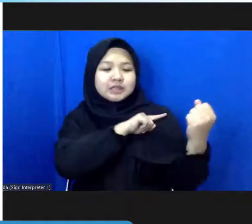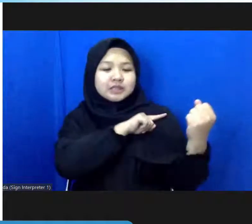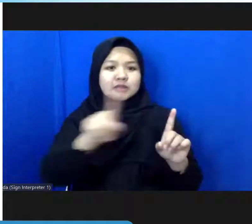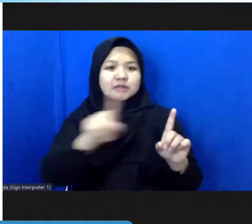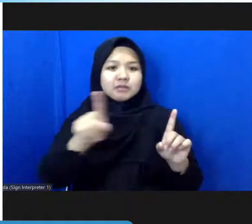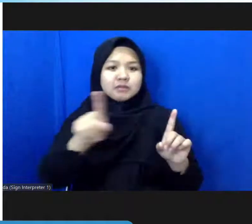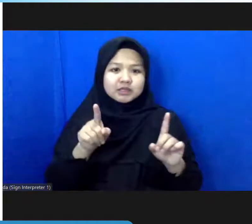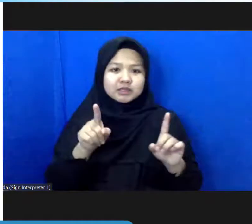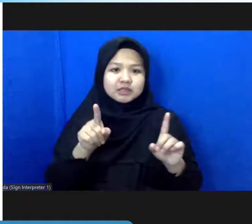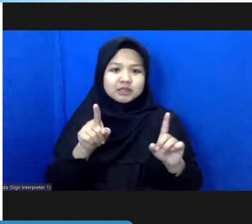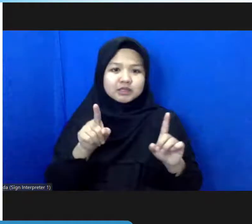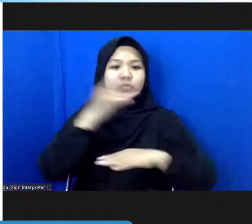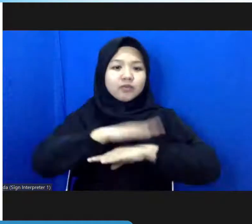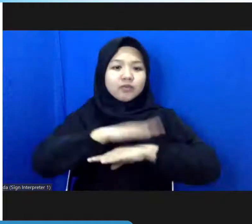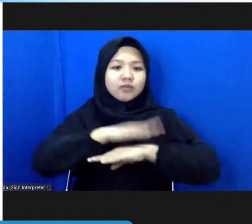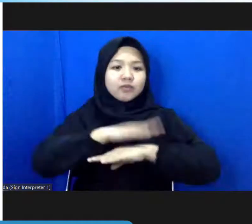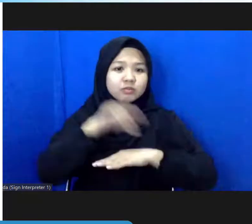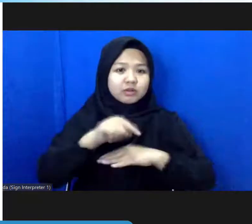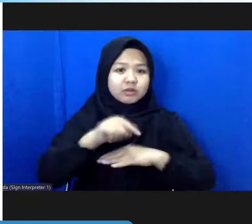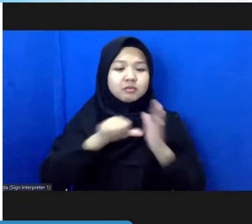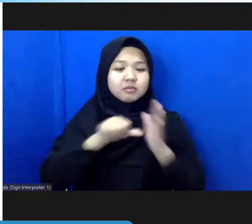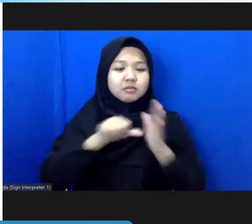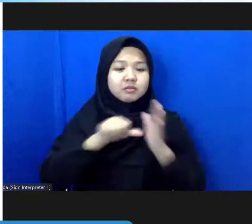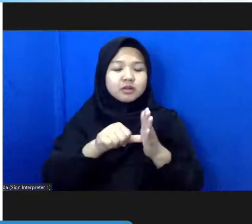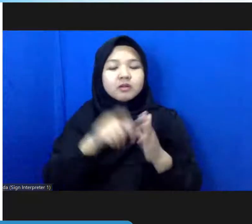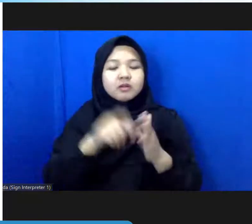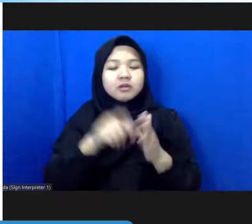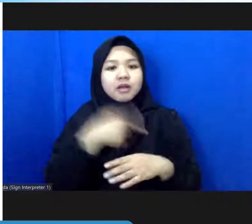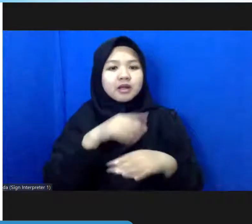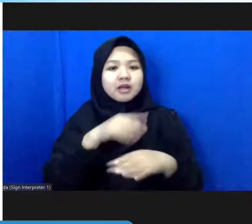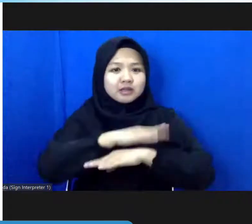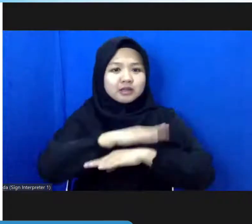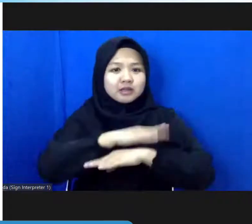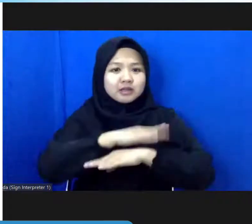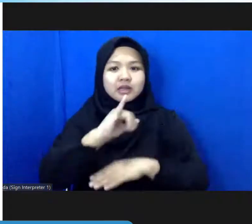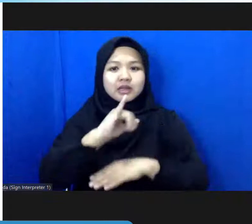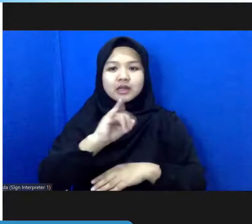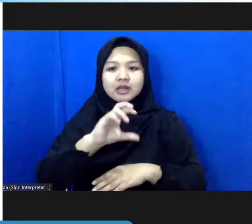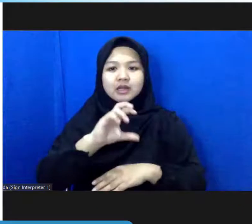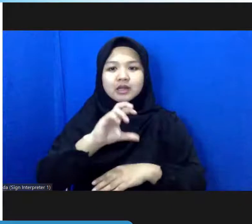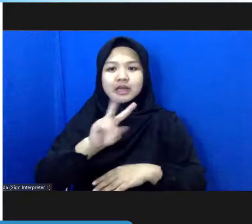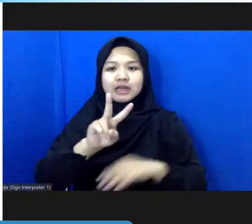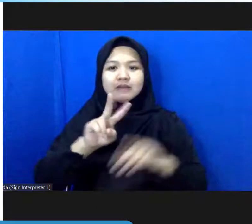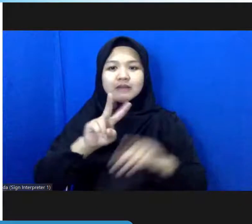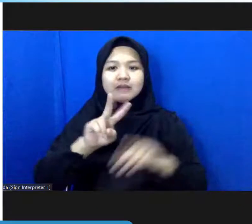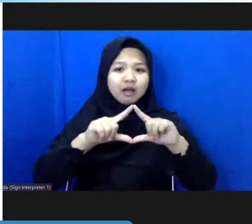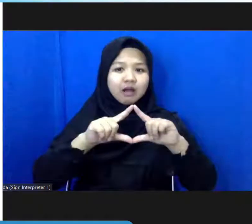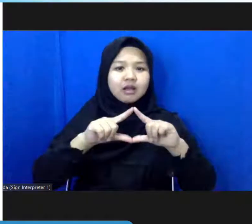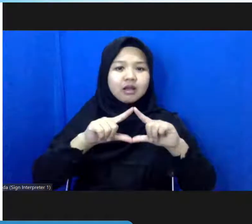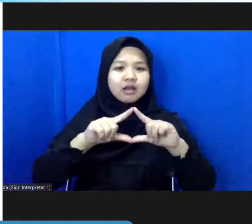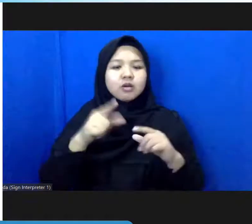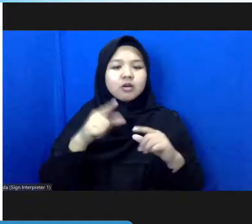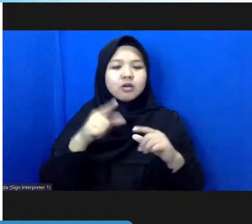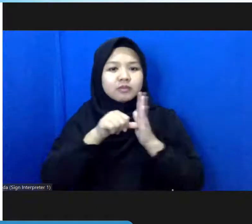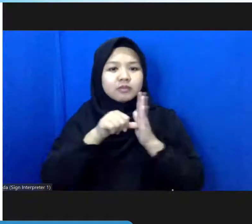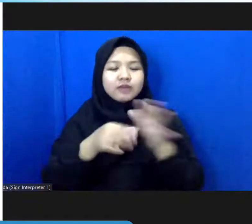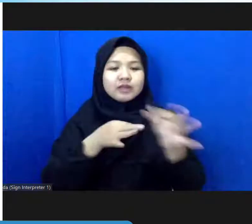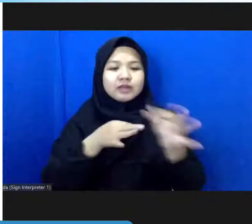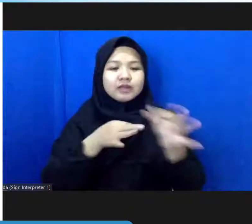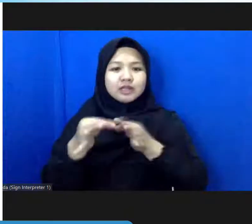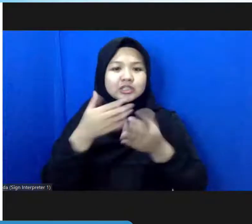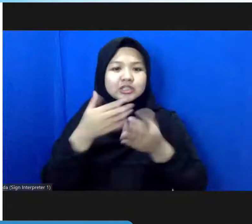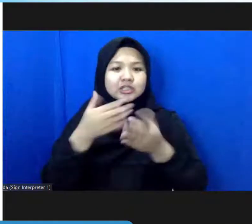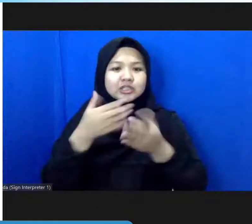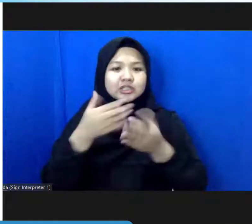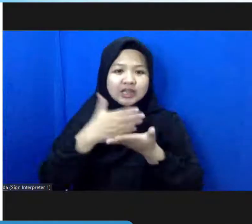platform, helping use the platform that ICFA has and the connections in helping facilitate this sharing, and